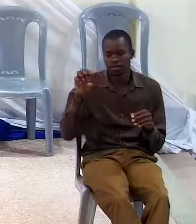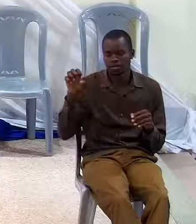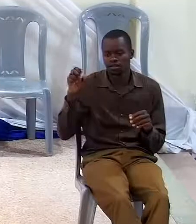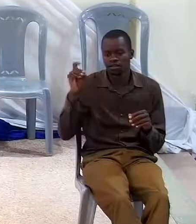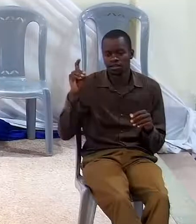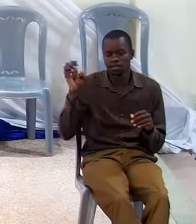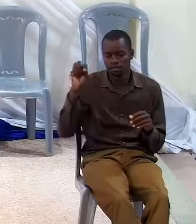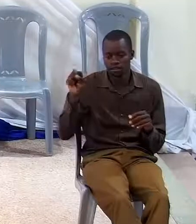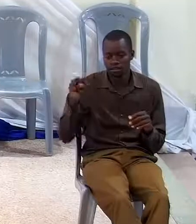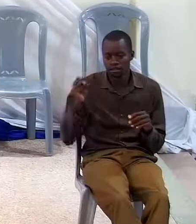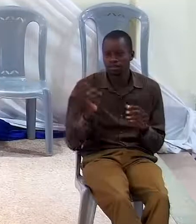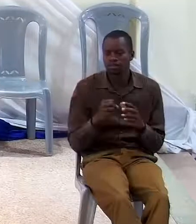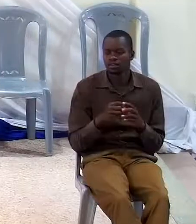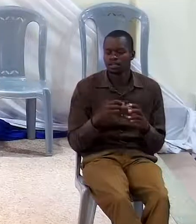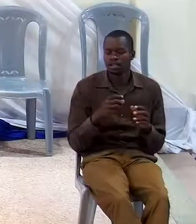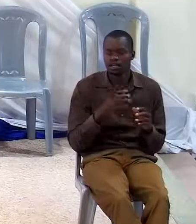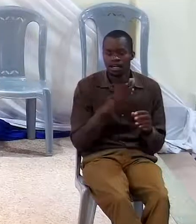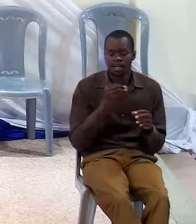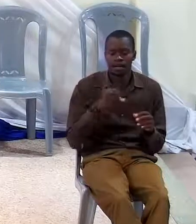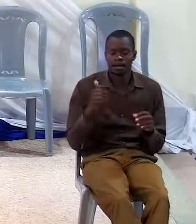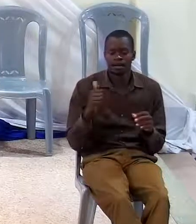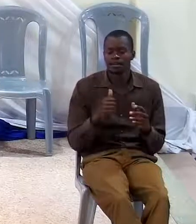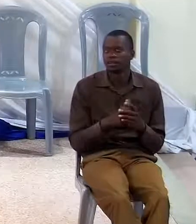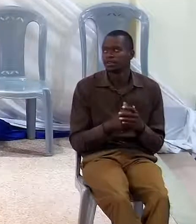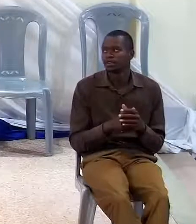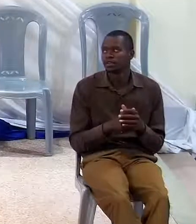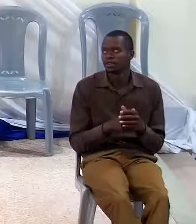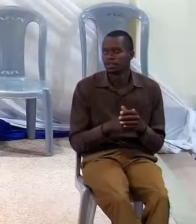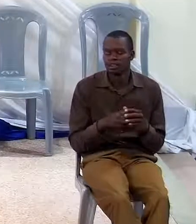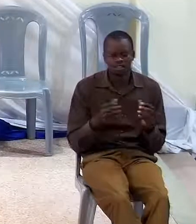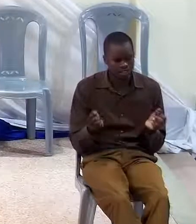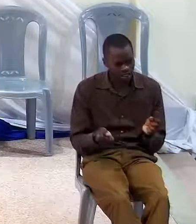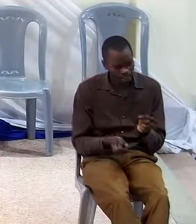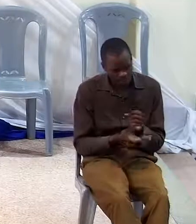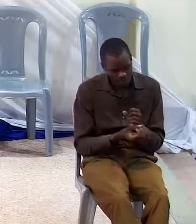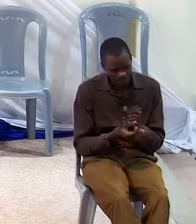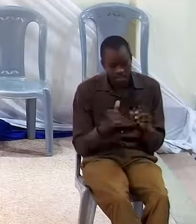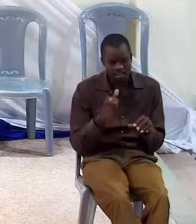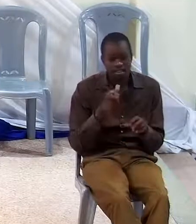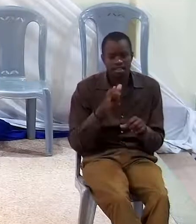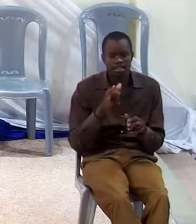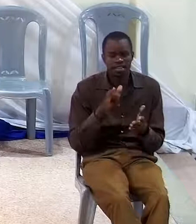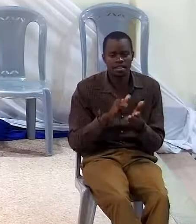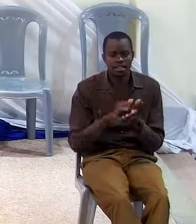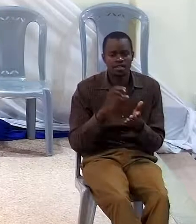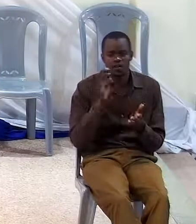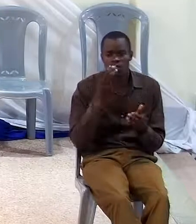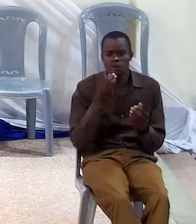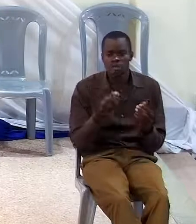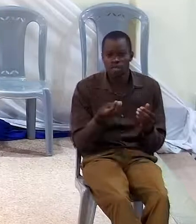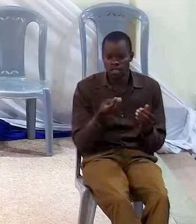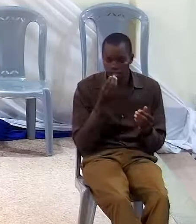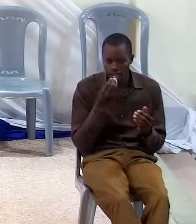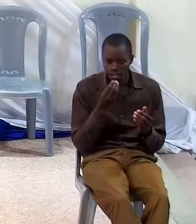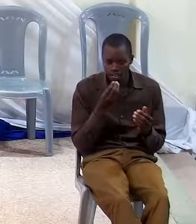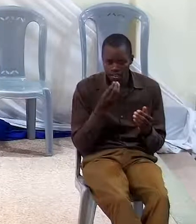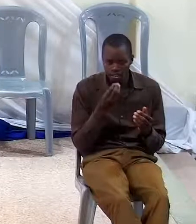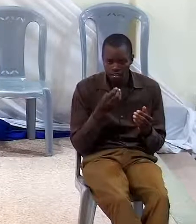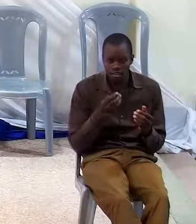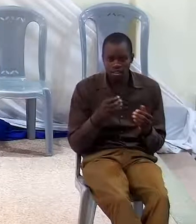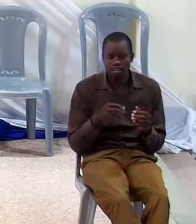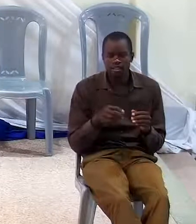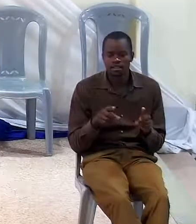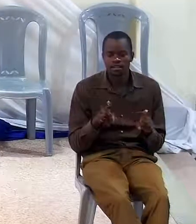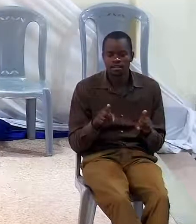we are eating such, we eat them whole. We eat them whole. Eating them whole